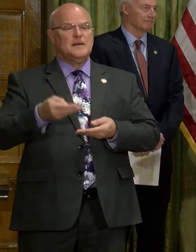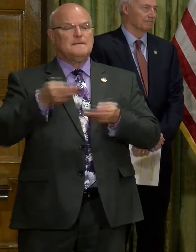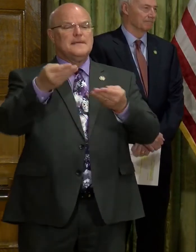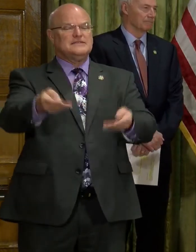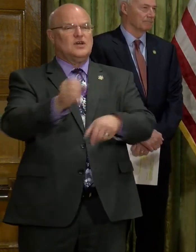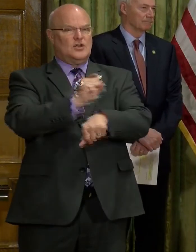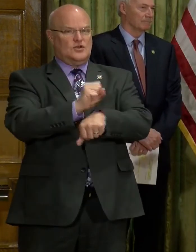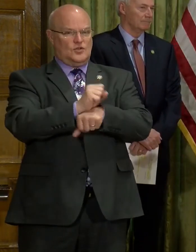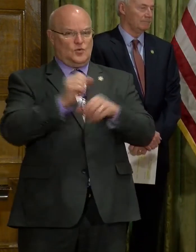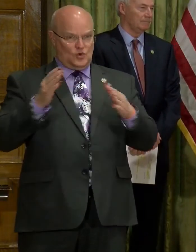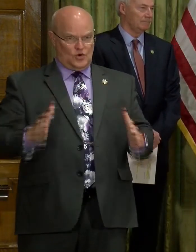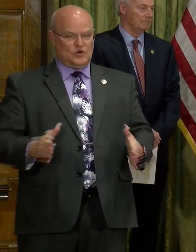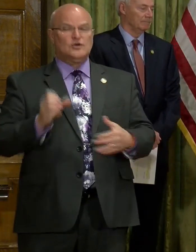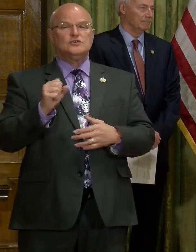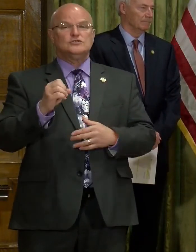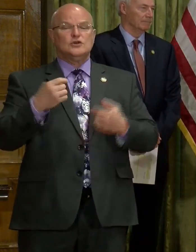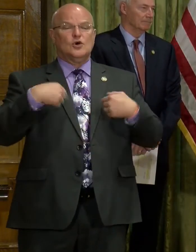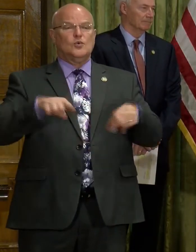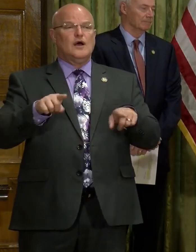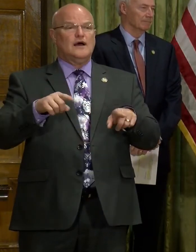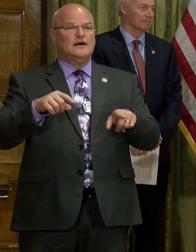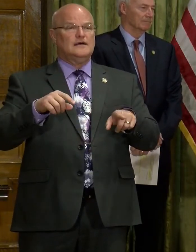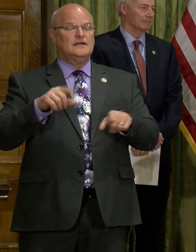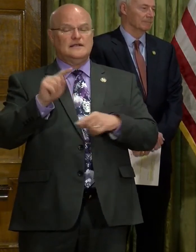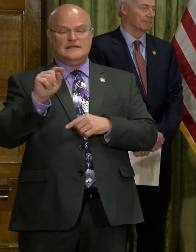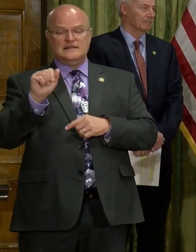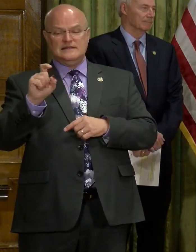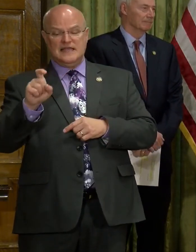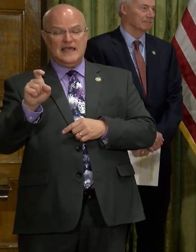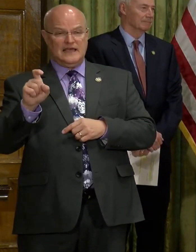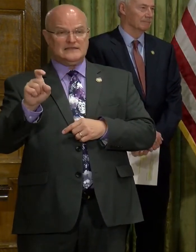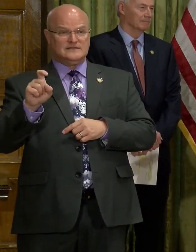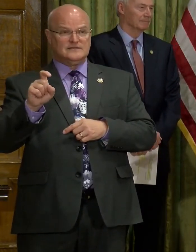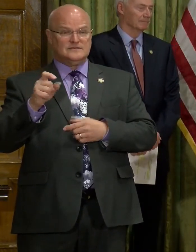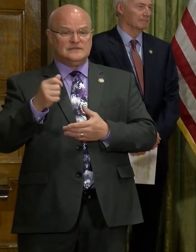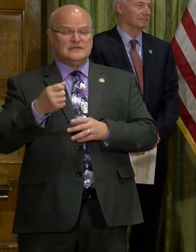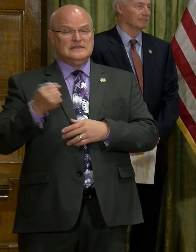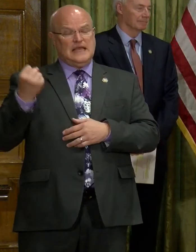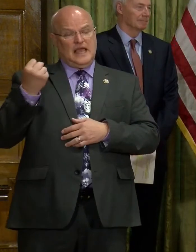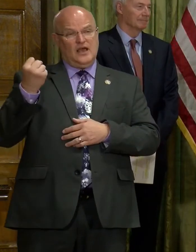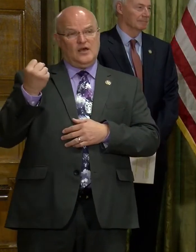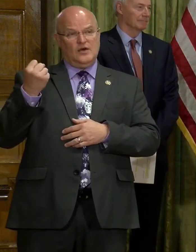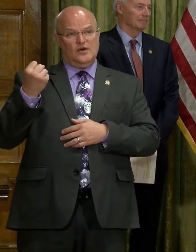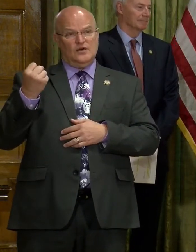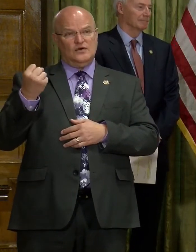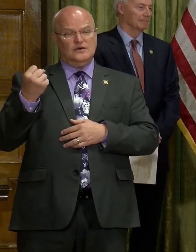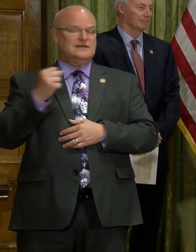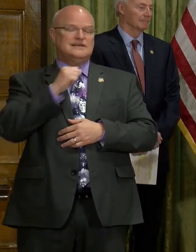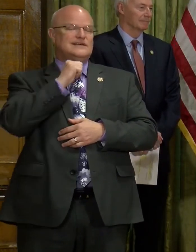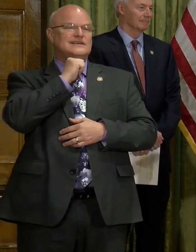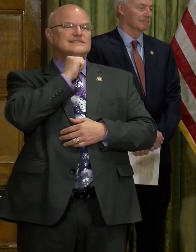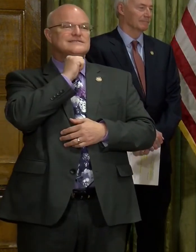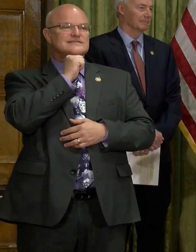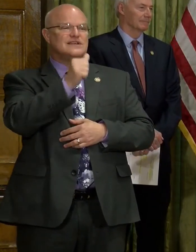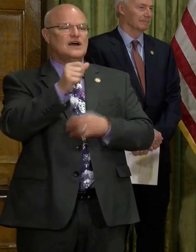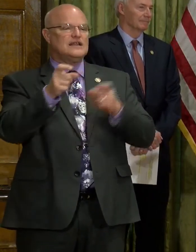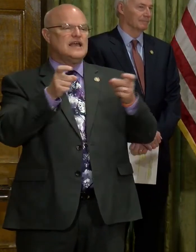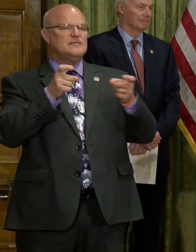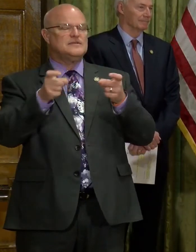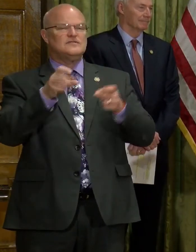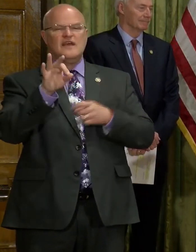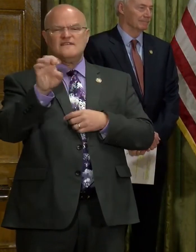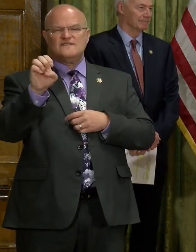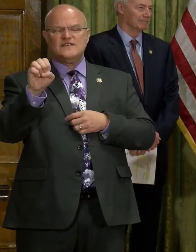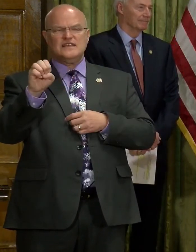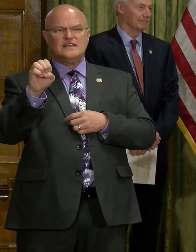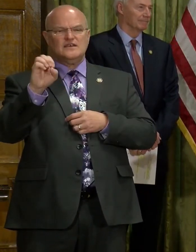the worker. So while the applicable taxes would be withheld, there is not an administrative fee